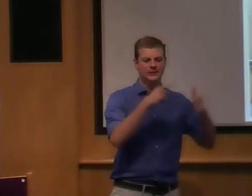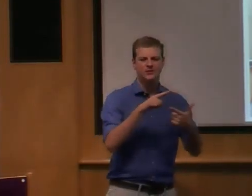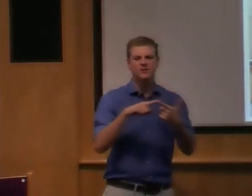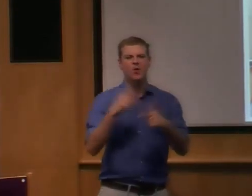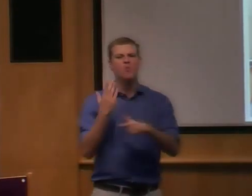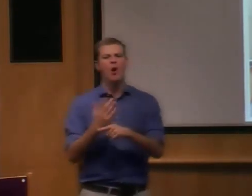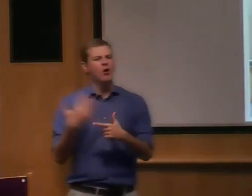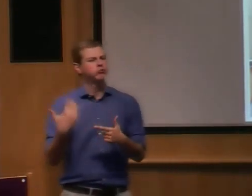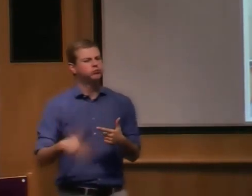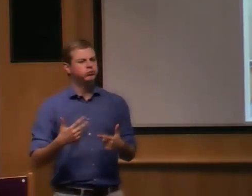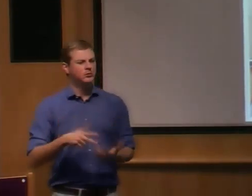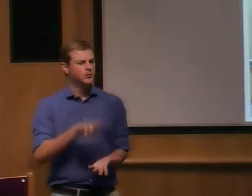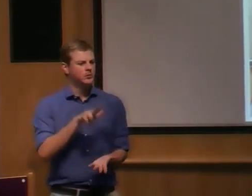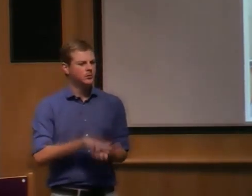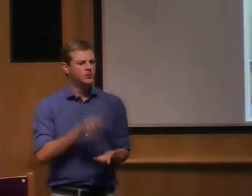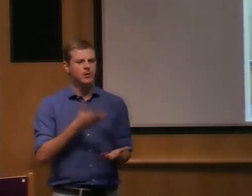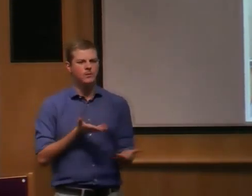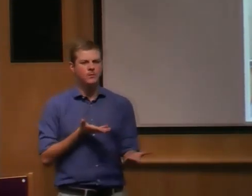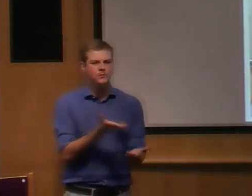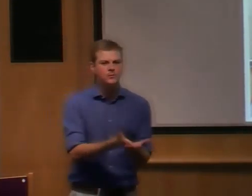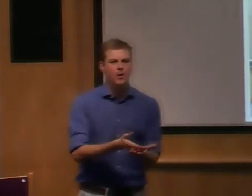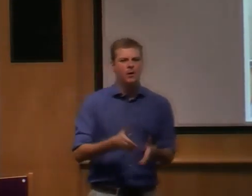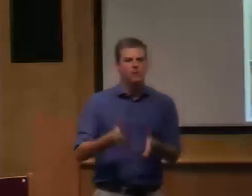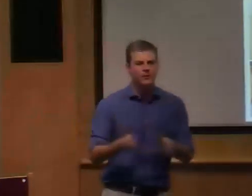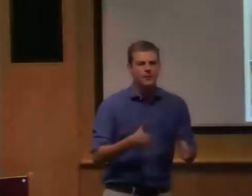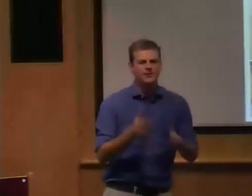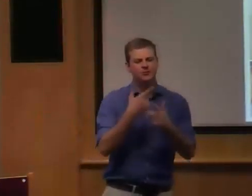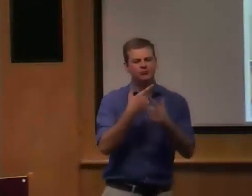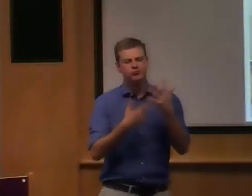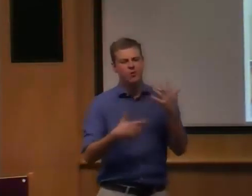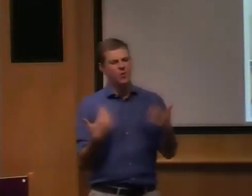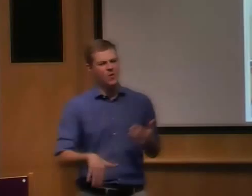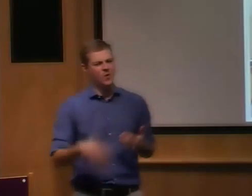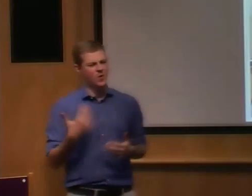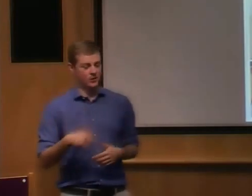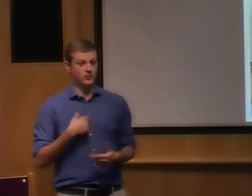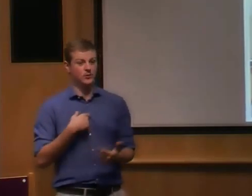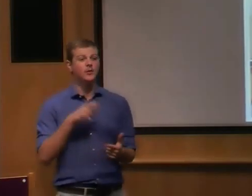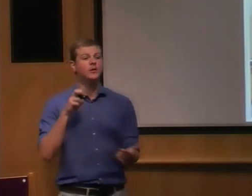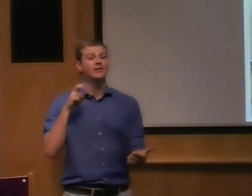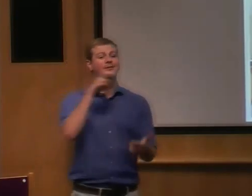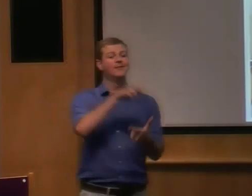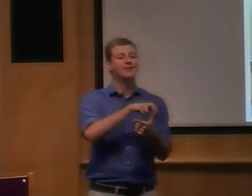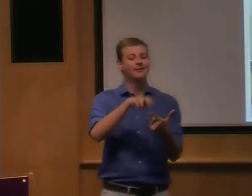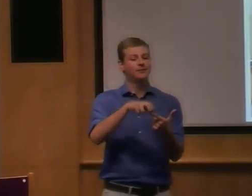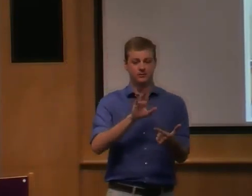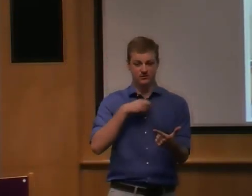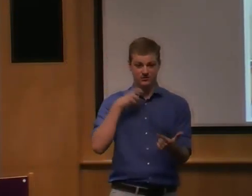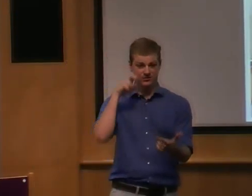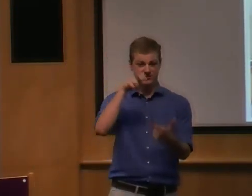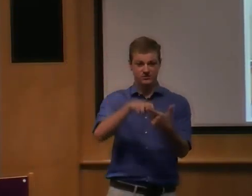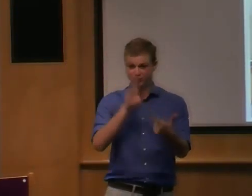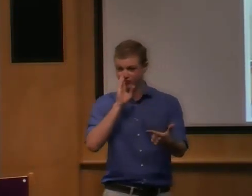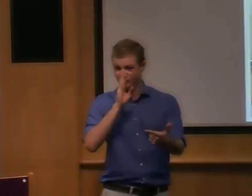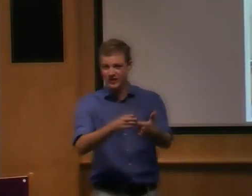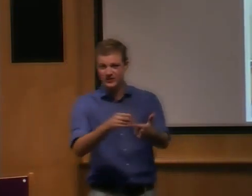very intuitive, a lot of people can use it. And then there's the more officious work international sign, which can be very difficult to understand. Now for